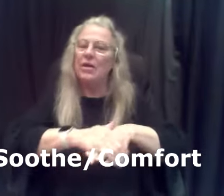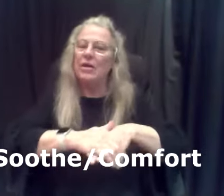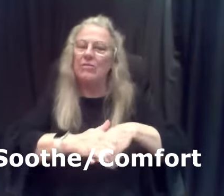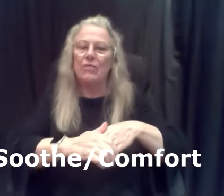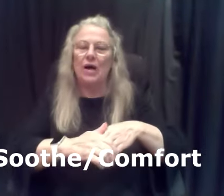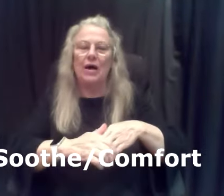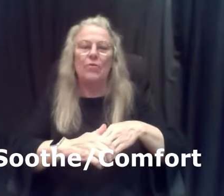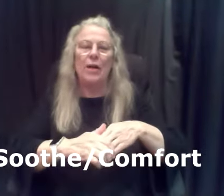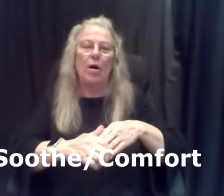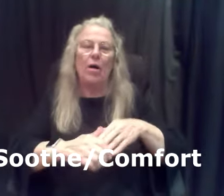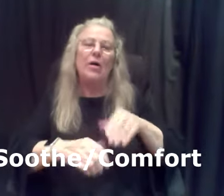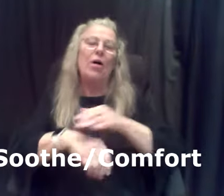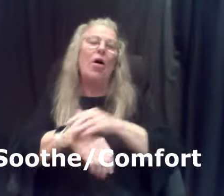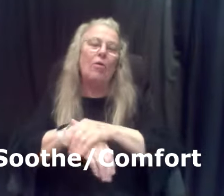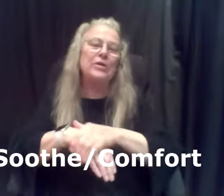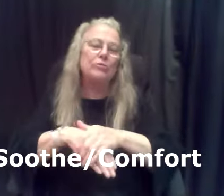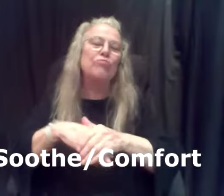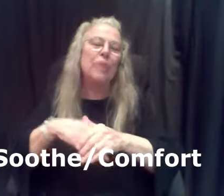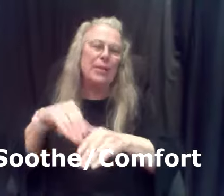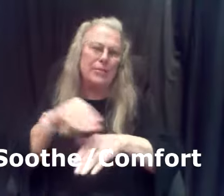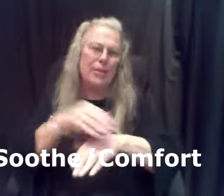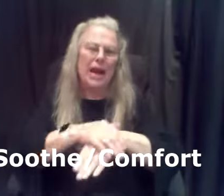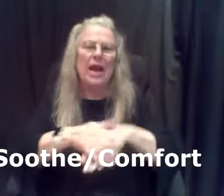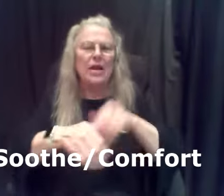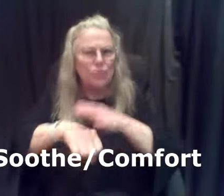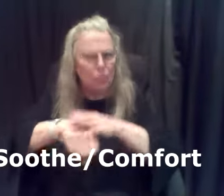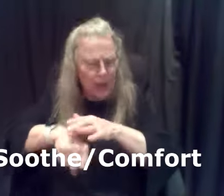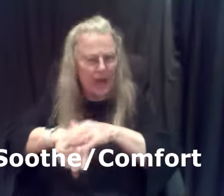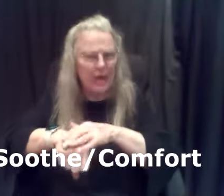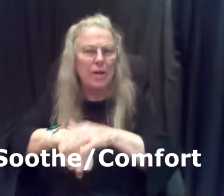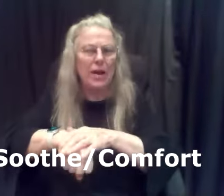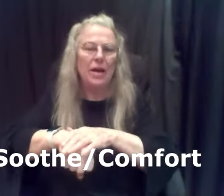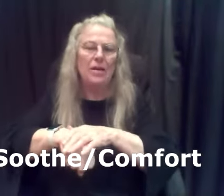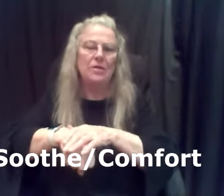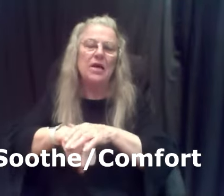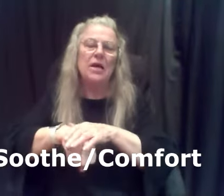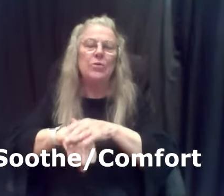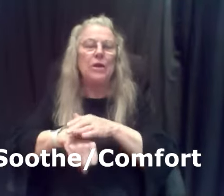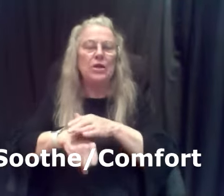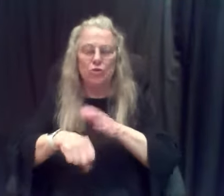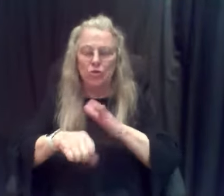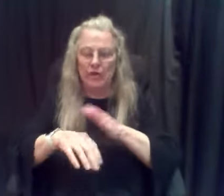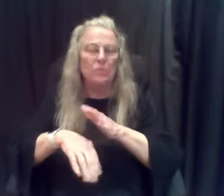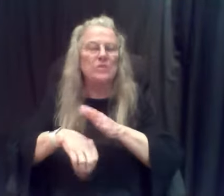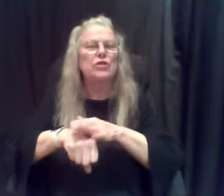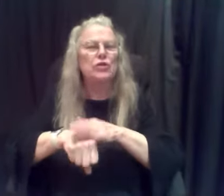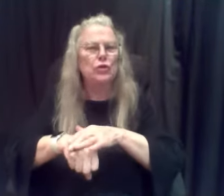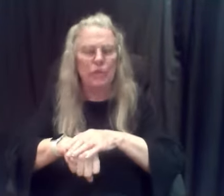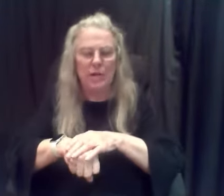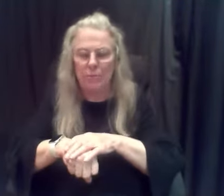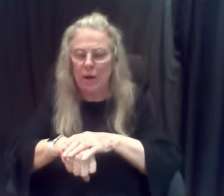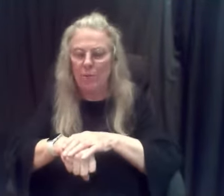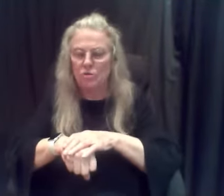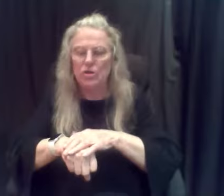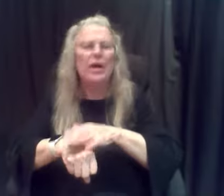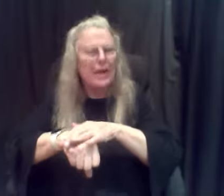of Grandma always rubbing my hands or patting my hands to make sure that it was a soothing motion. It's going